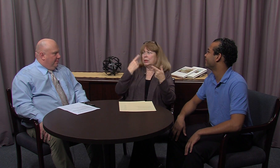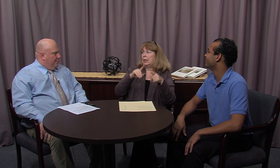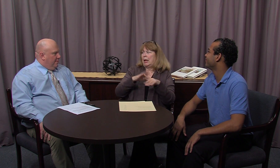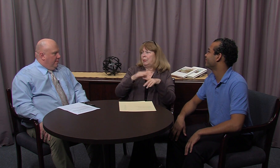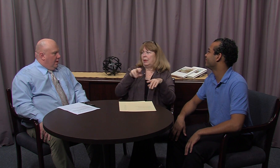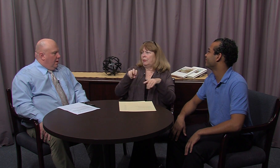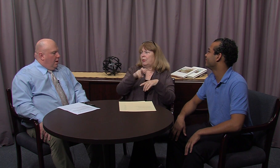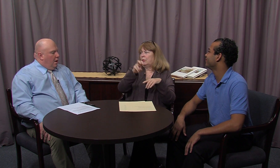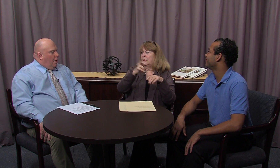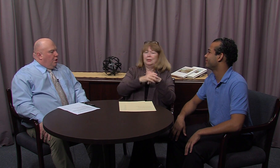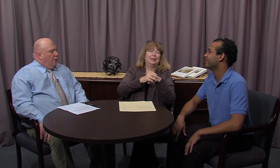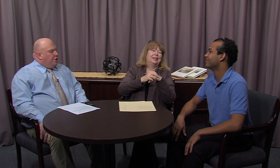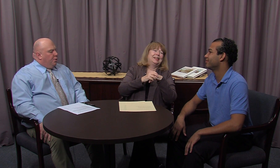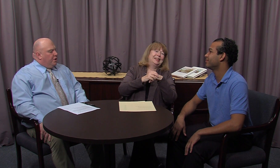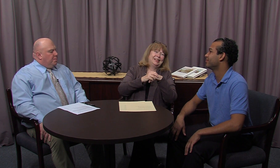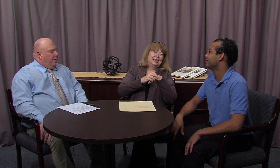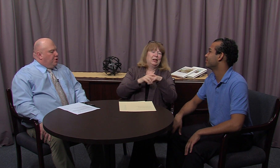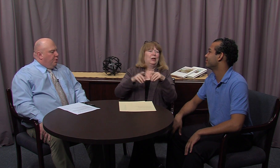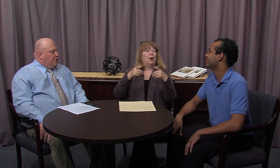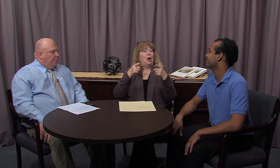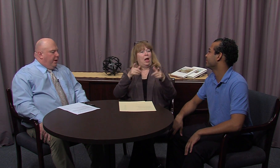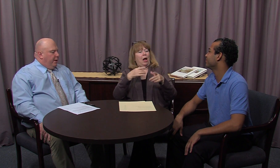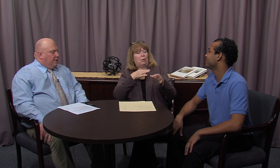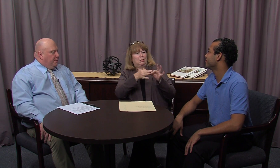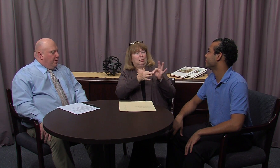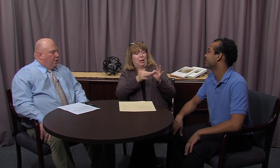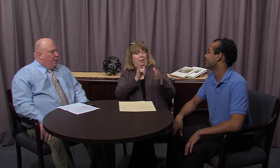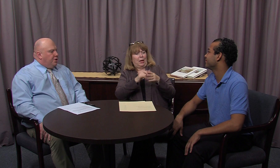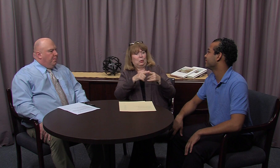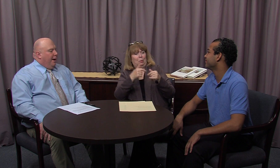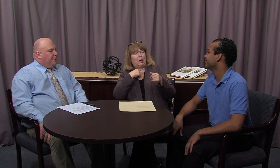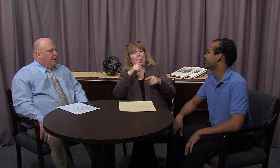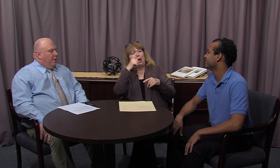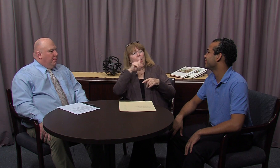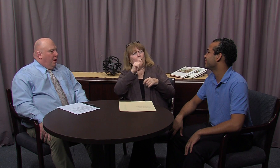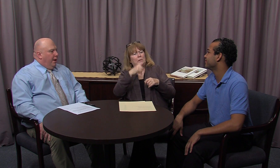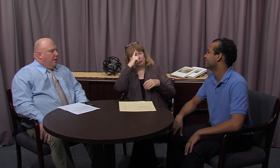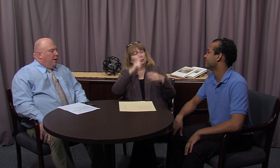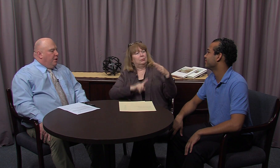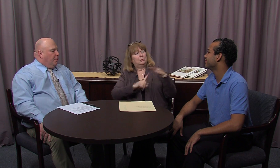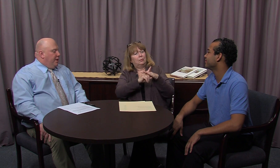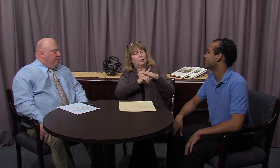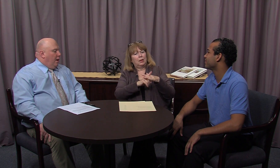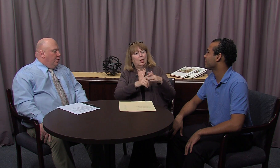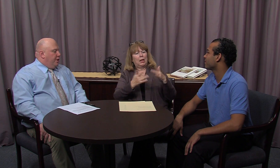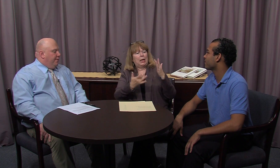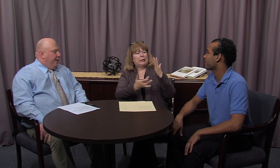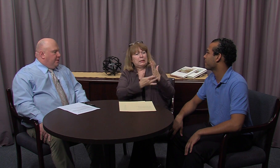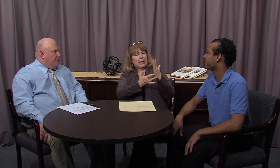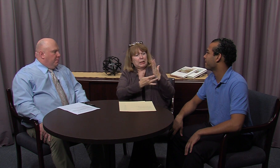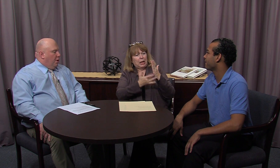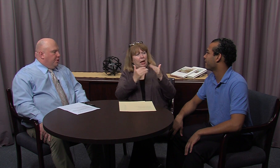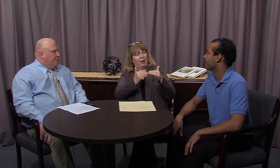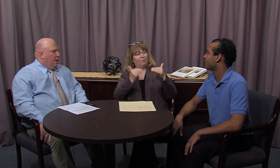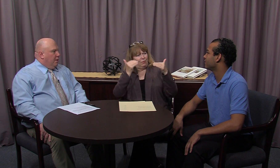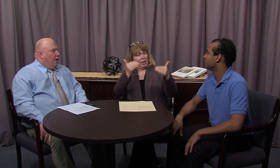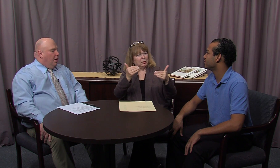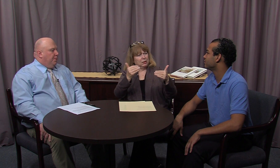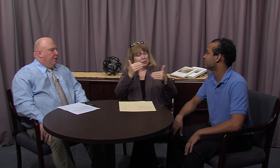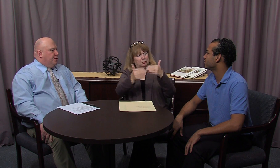going to happen on the road. As you were explaining that to me, a question popped into my mind. Technology advances, it marches on. A couple of years ago,